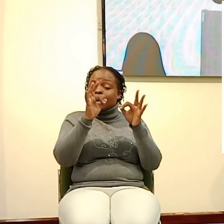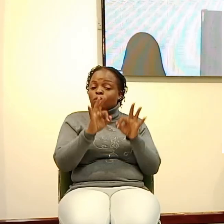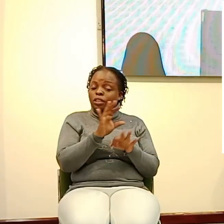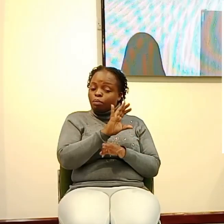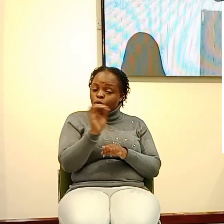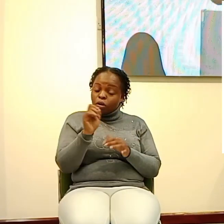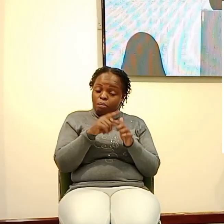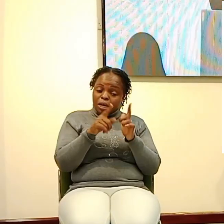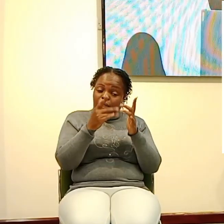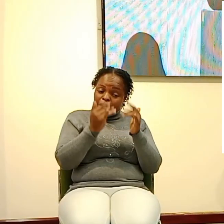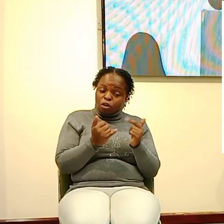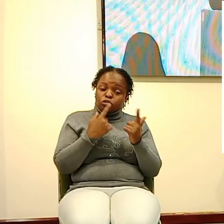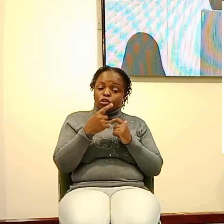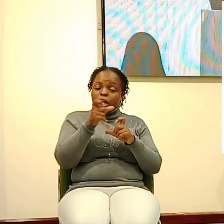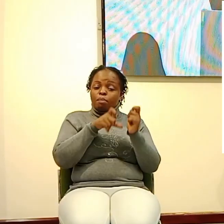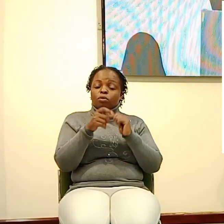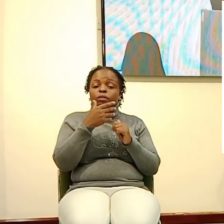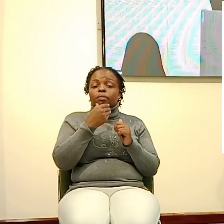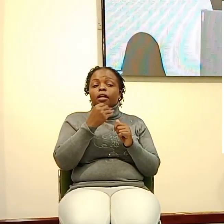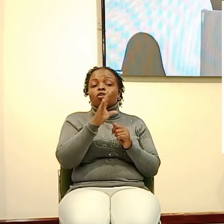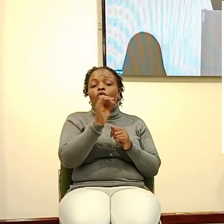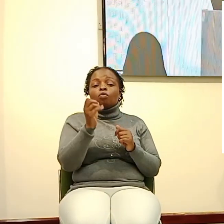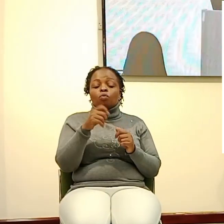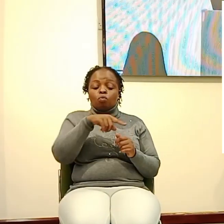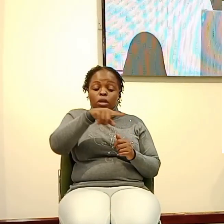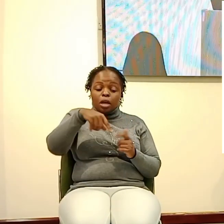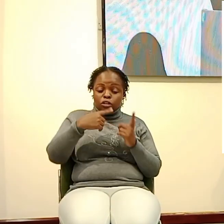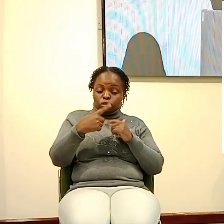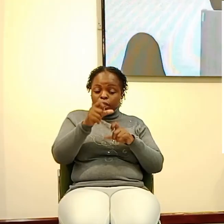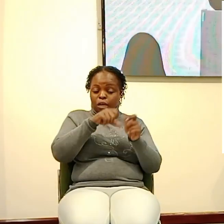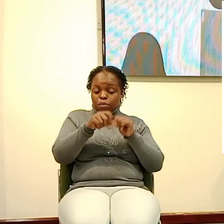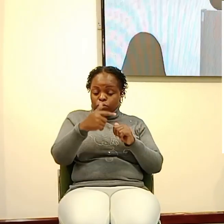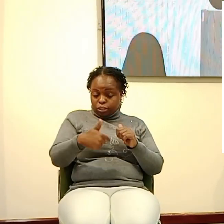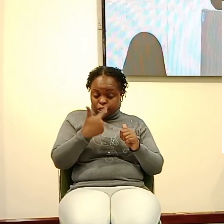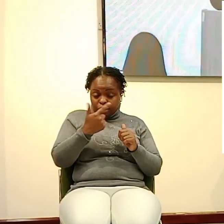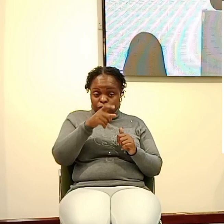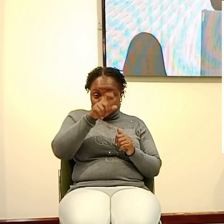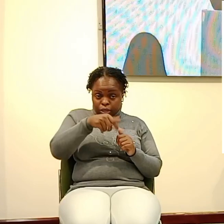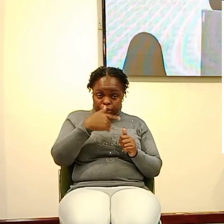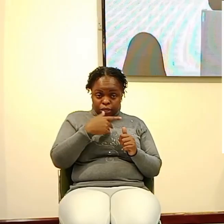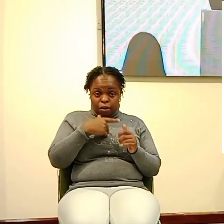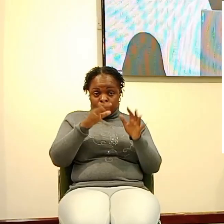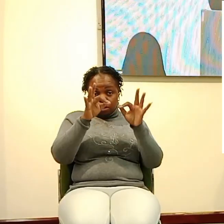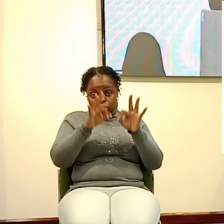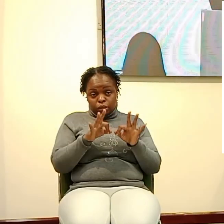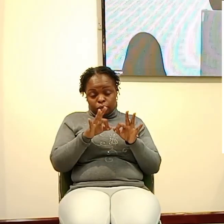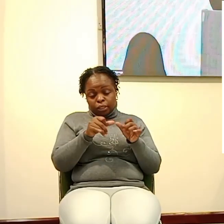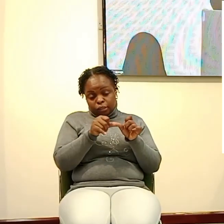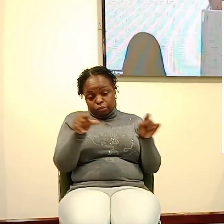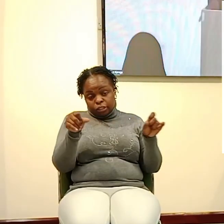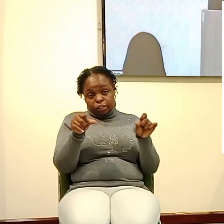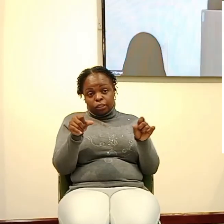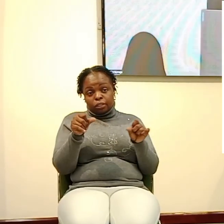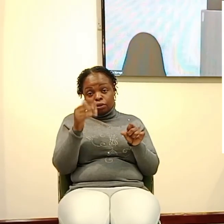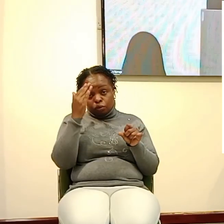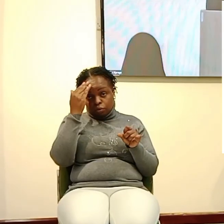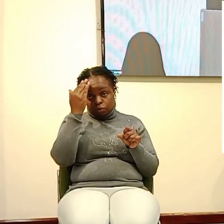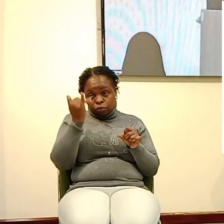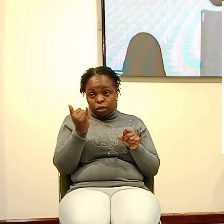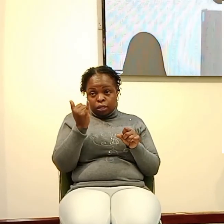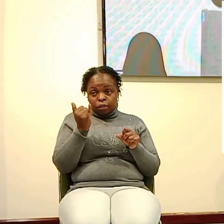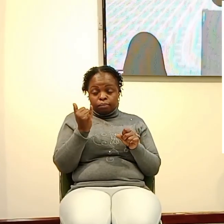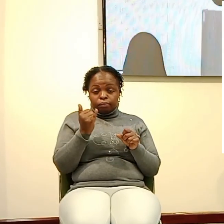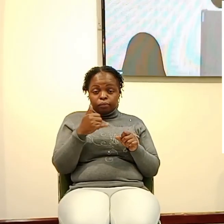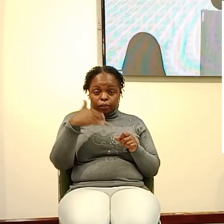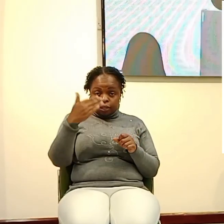not talking about men, we're talking about ourselves. Okay? We need to have accountability measures. You know why?